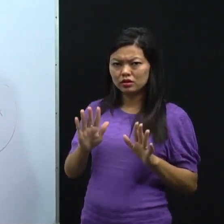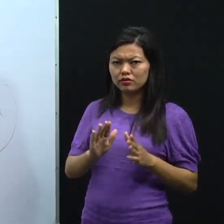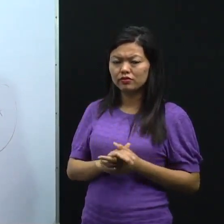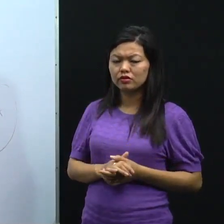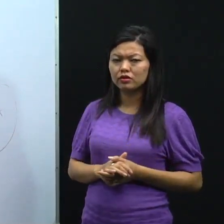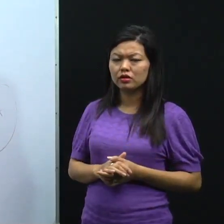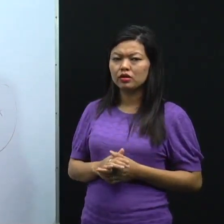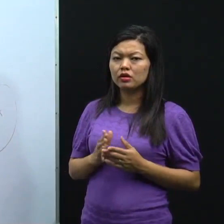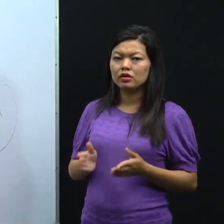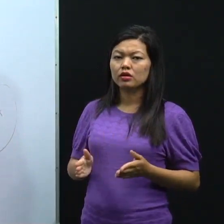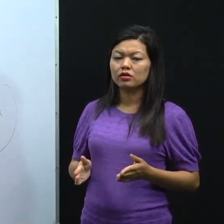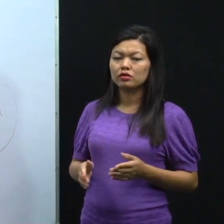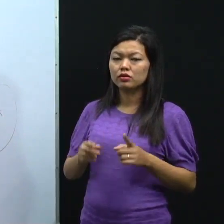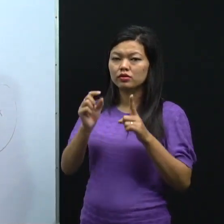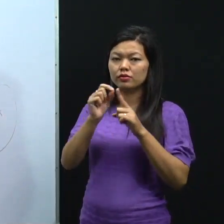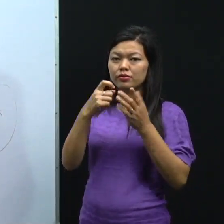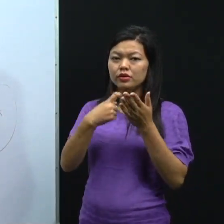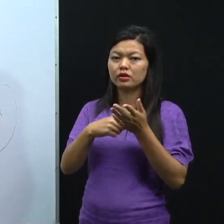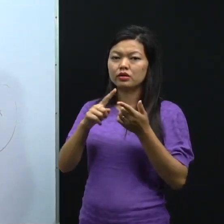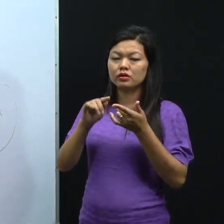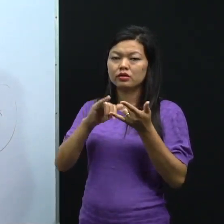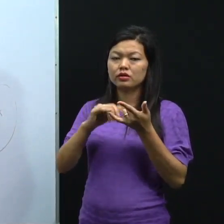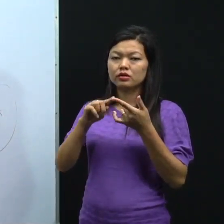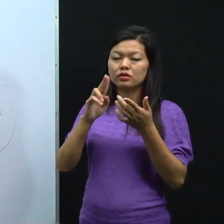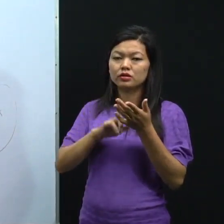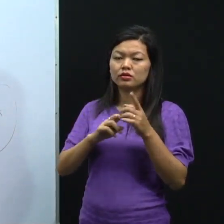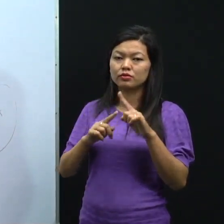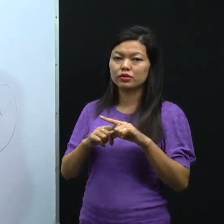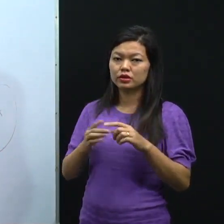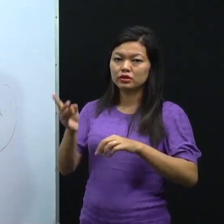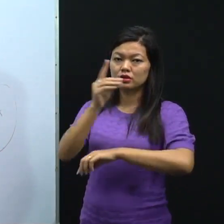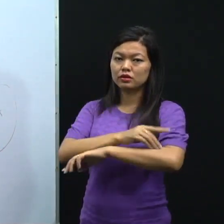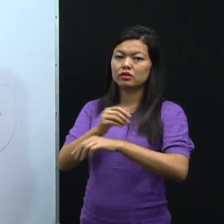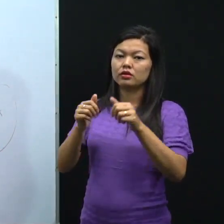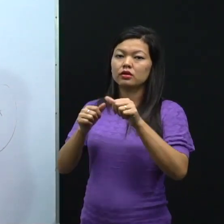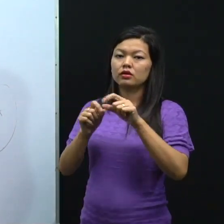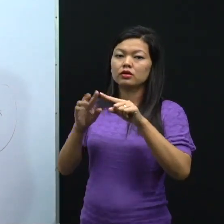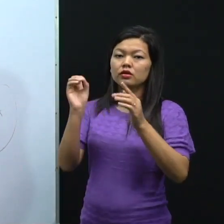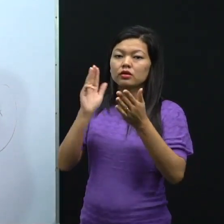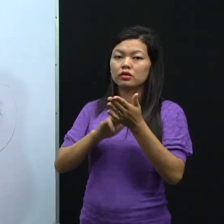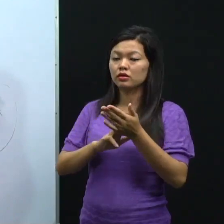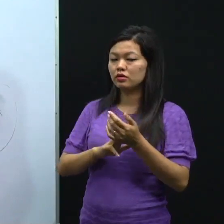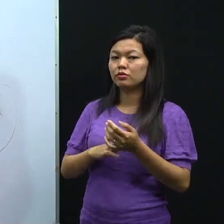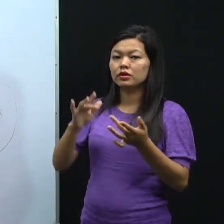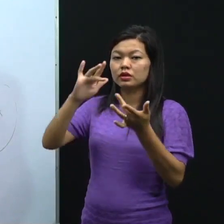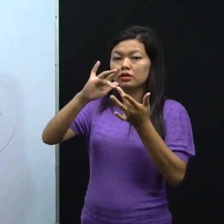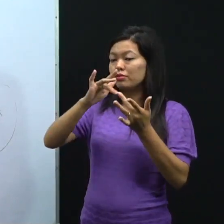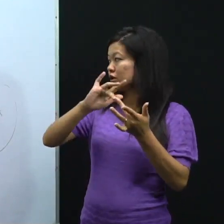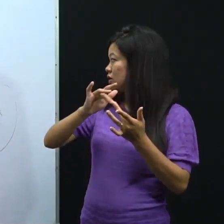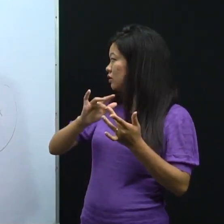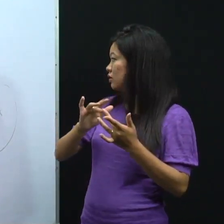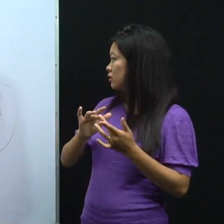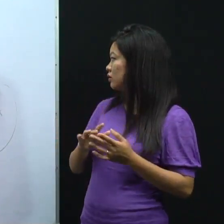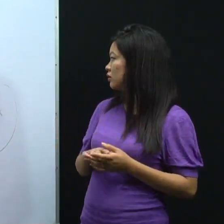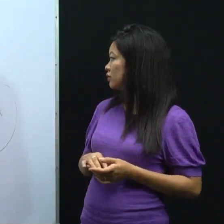the present day atoms, actually the positive part is just in the center, right? And then the minus revolve